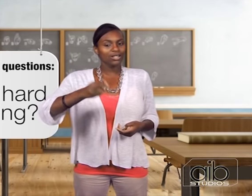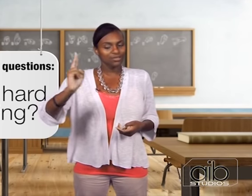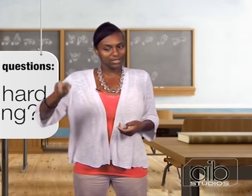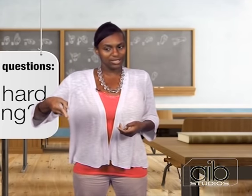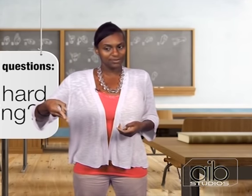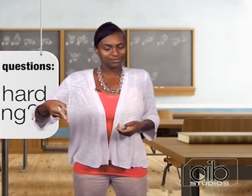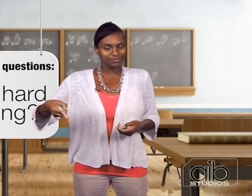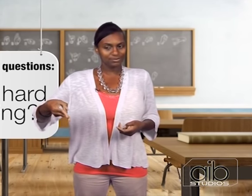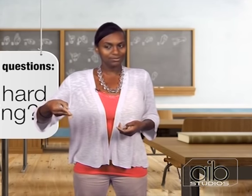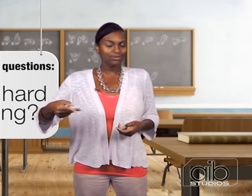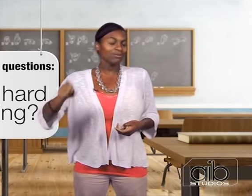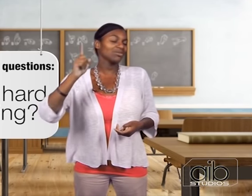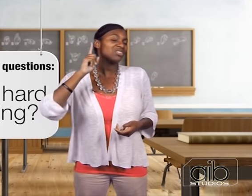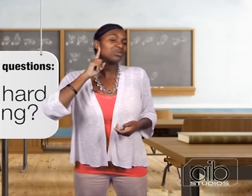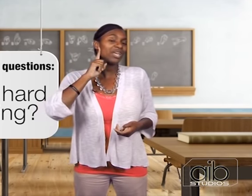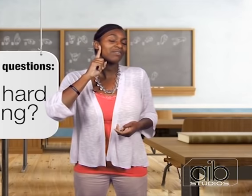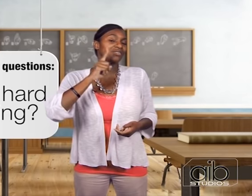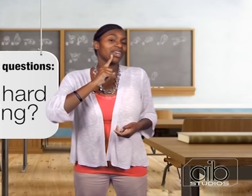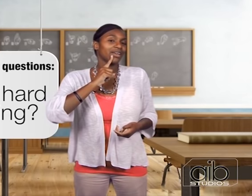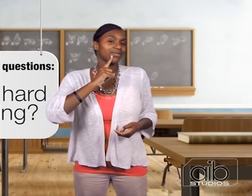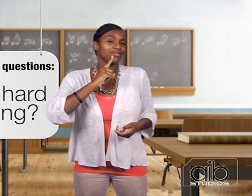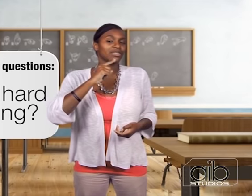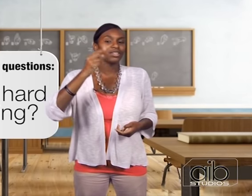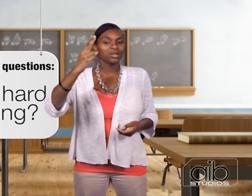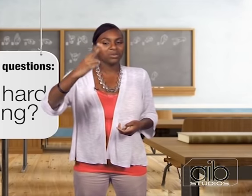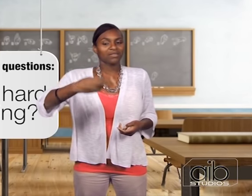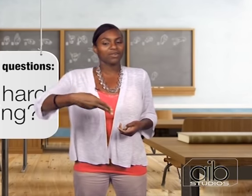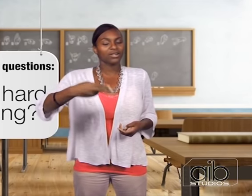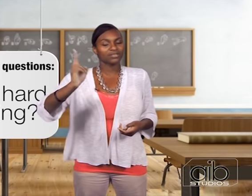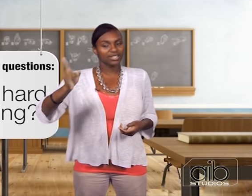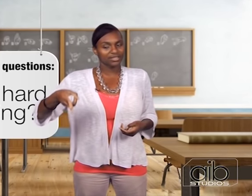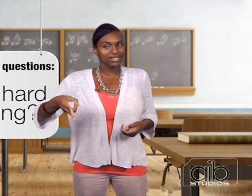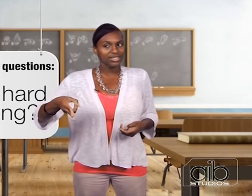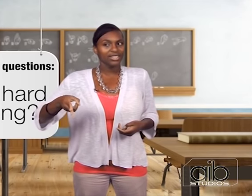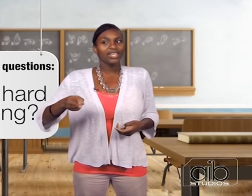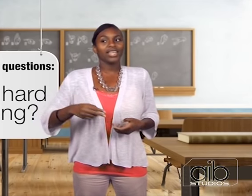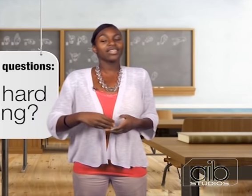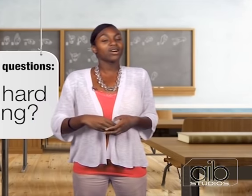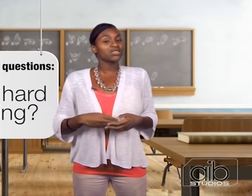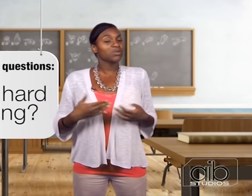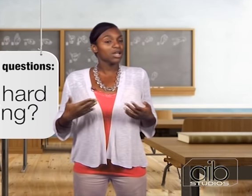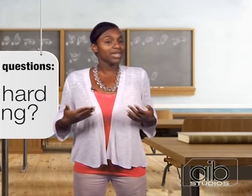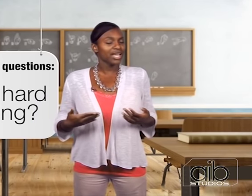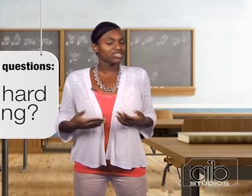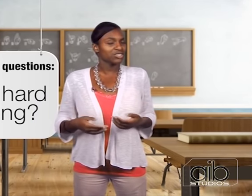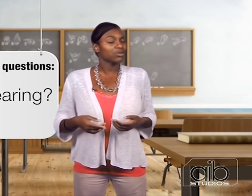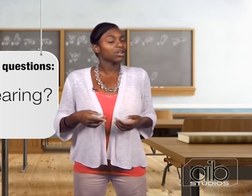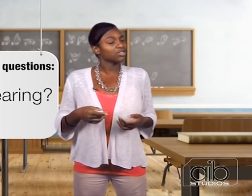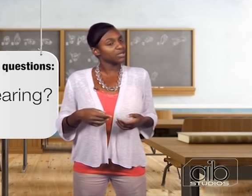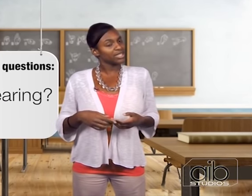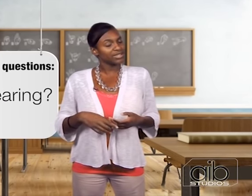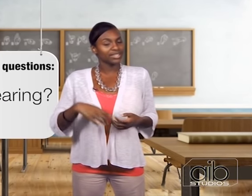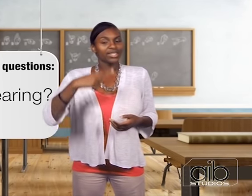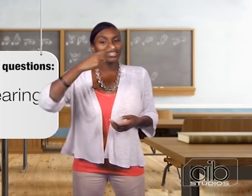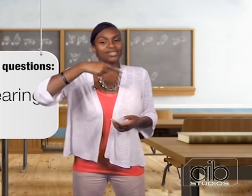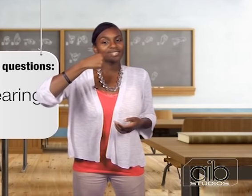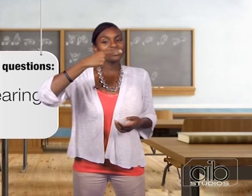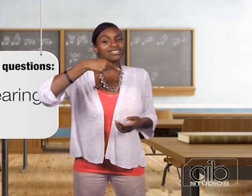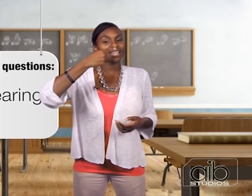hearing. So we have deaf, we have hard of hearing, and they also probably ask you, are you hearing? This is the sign for